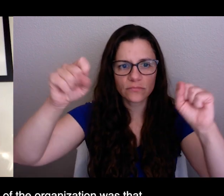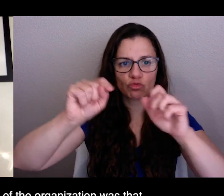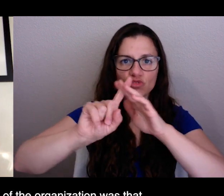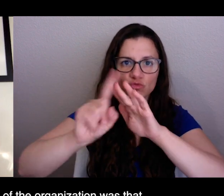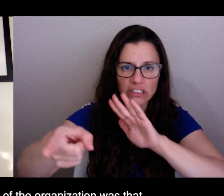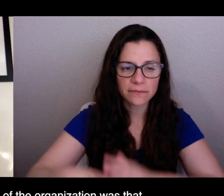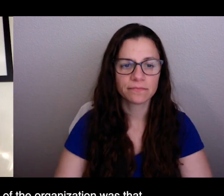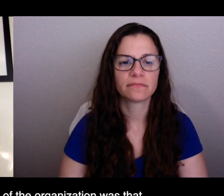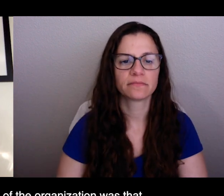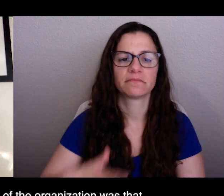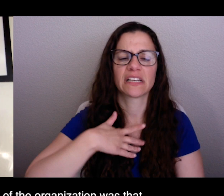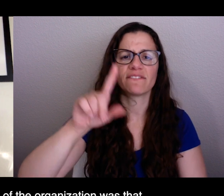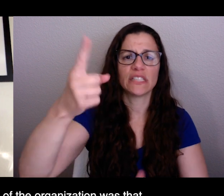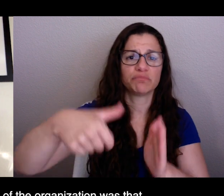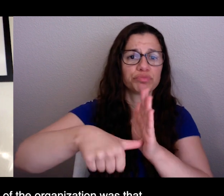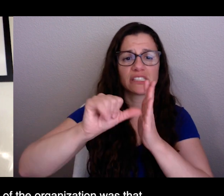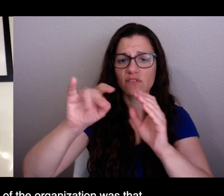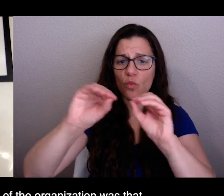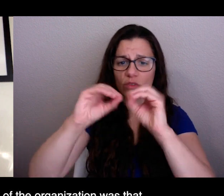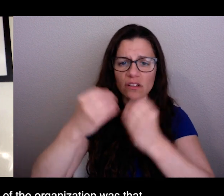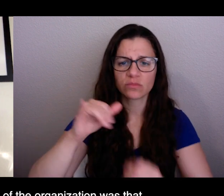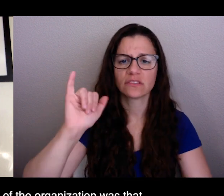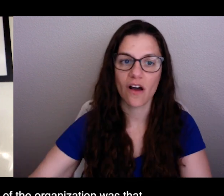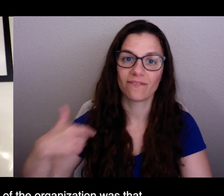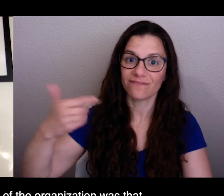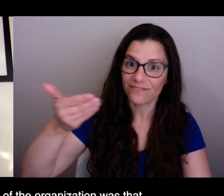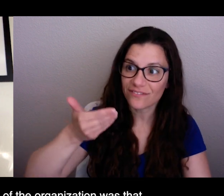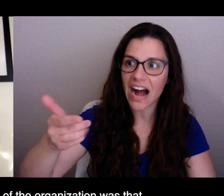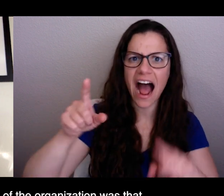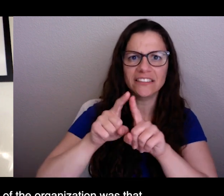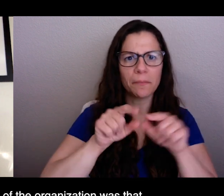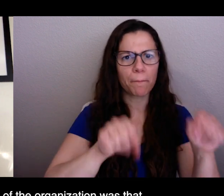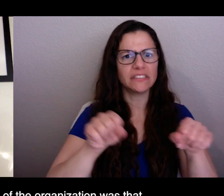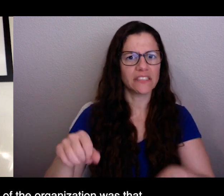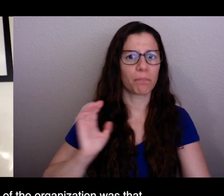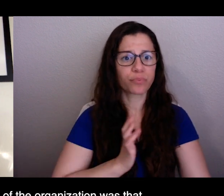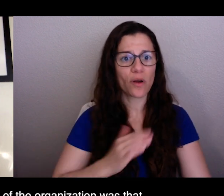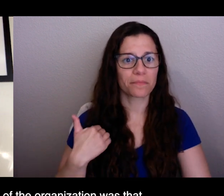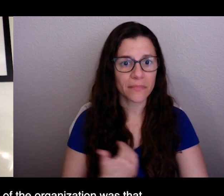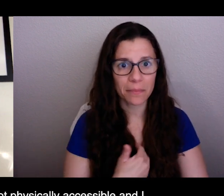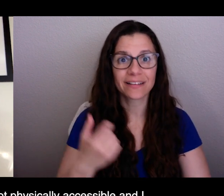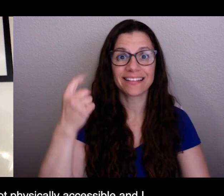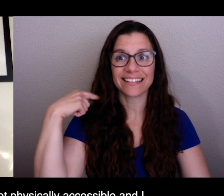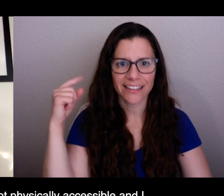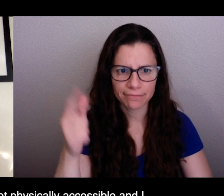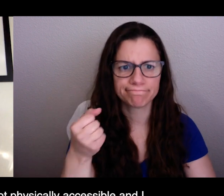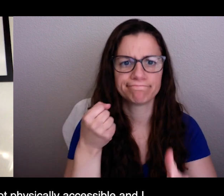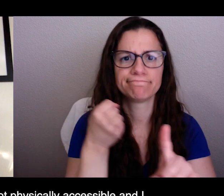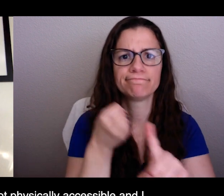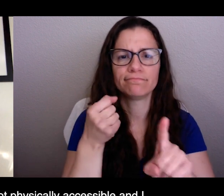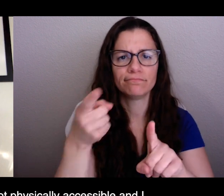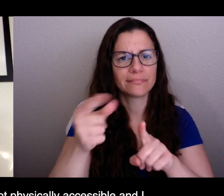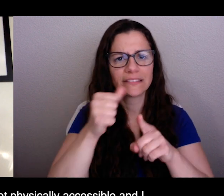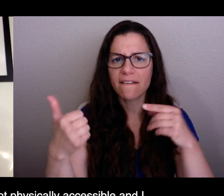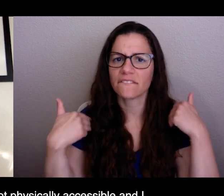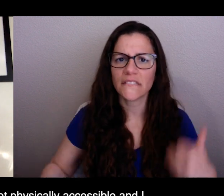organization was that I was being invited as a potential board member to a space that was